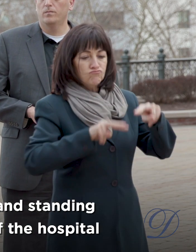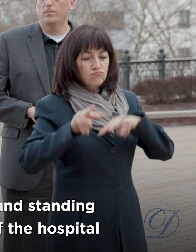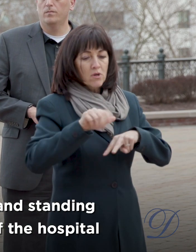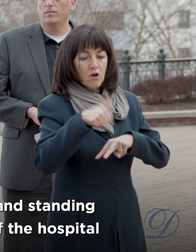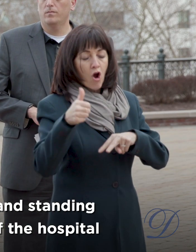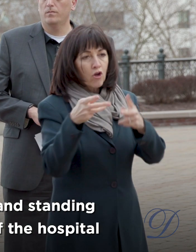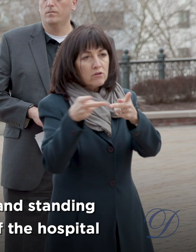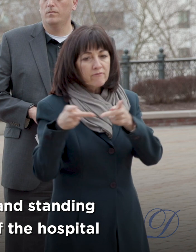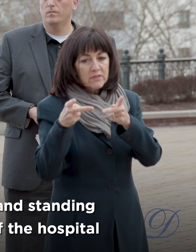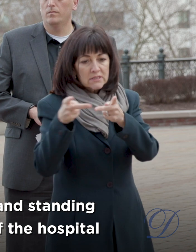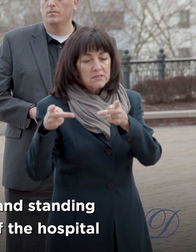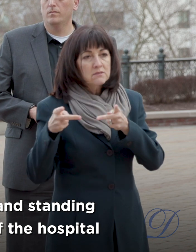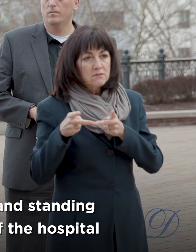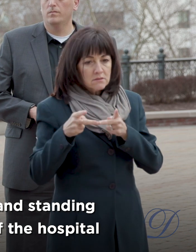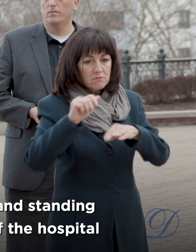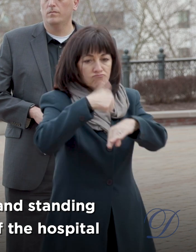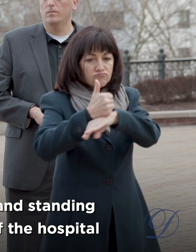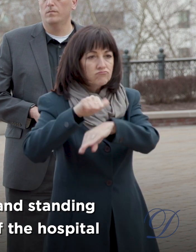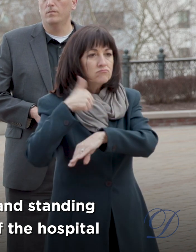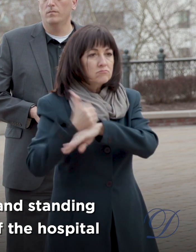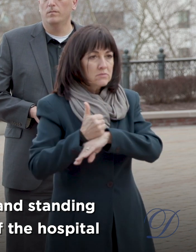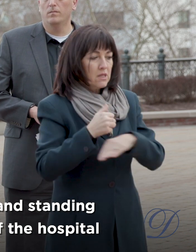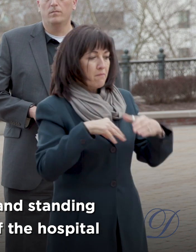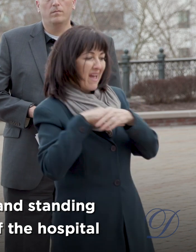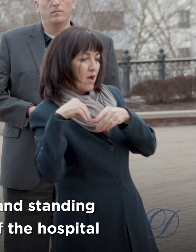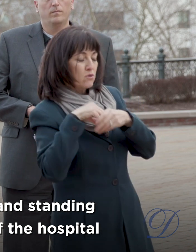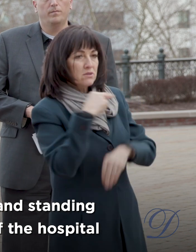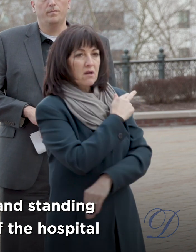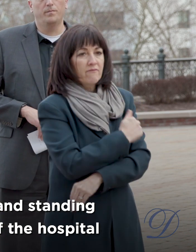and standing up those facilities outside of the hospital